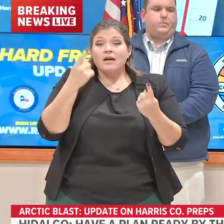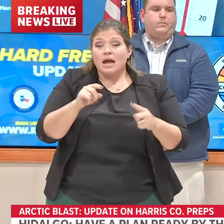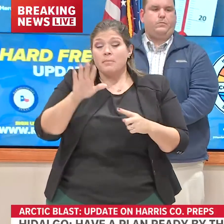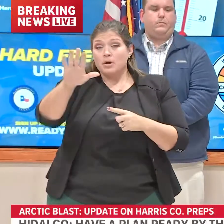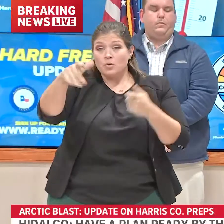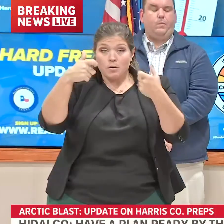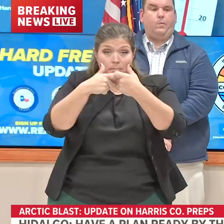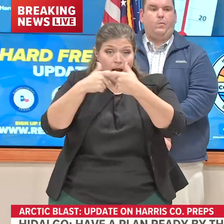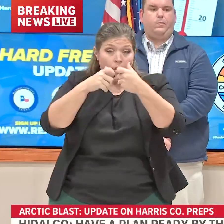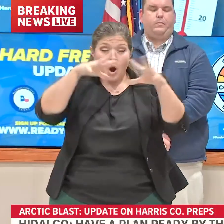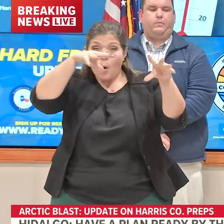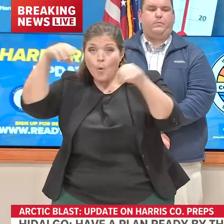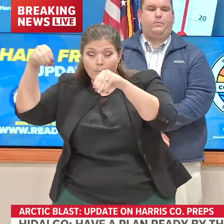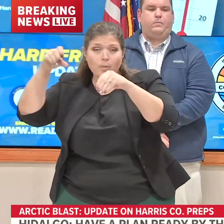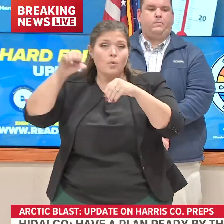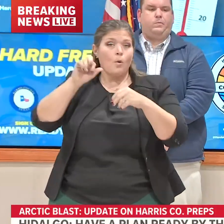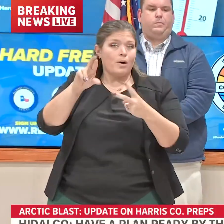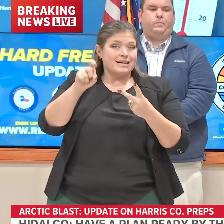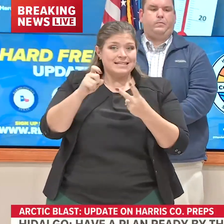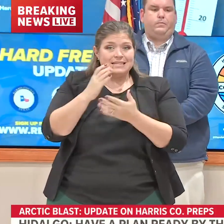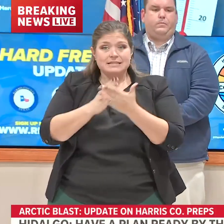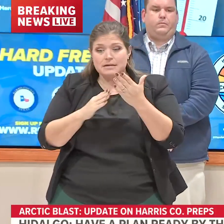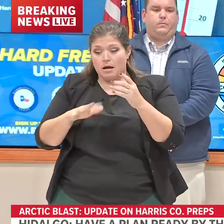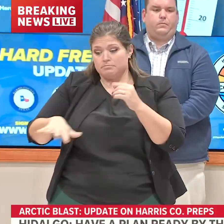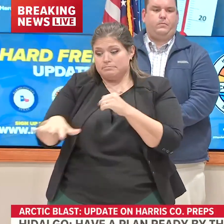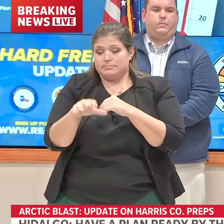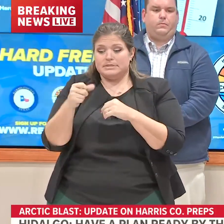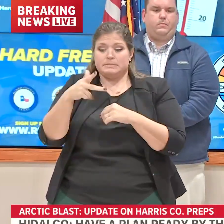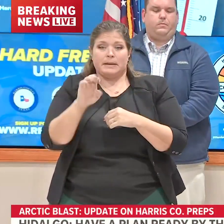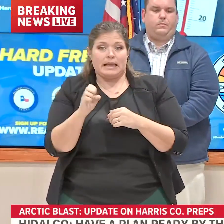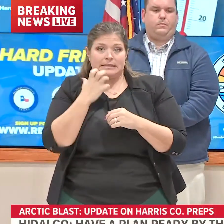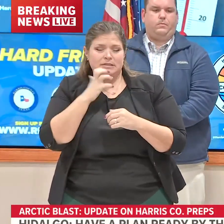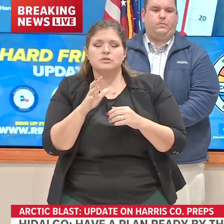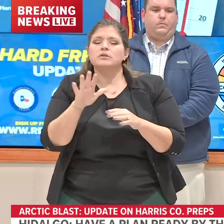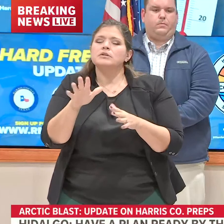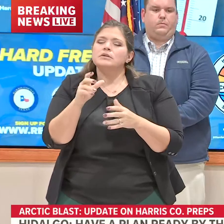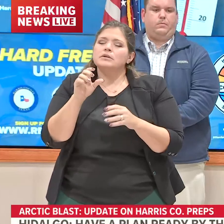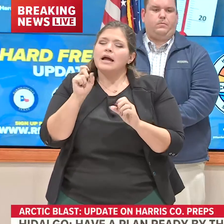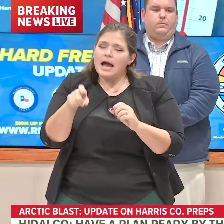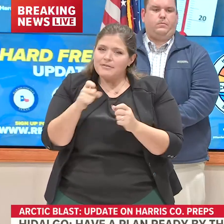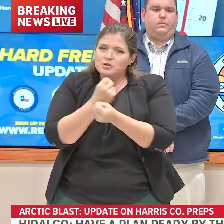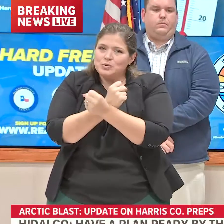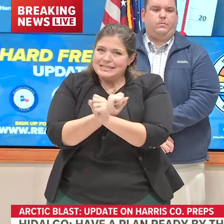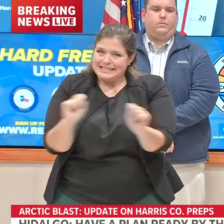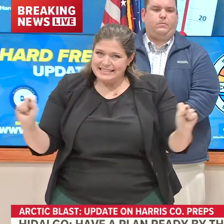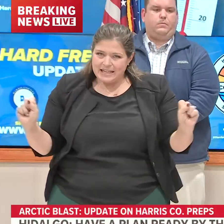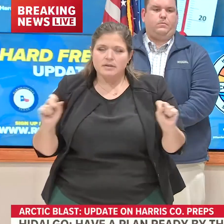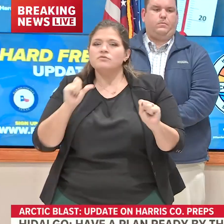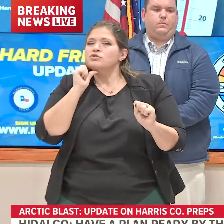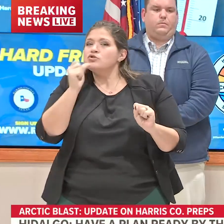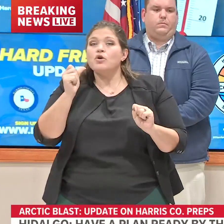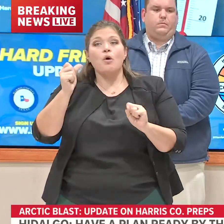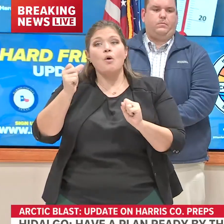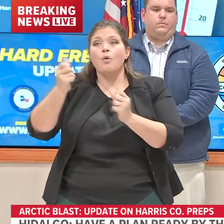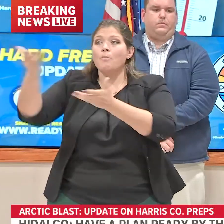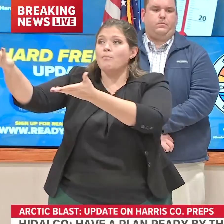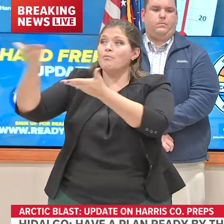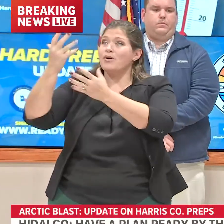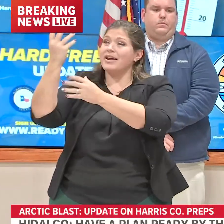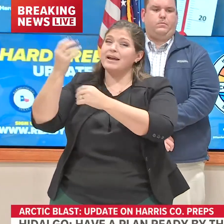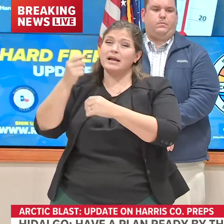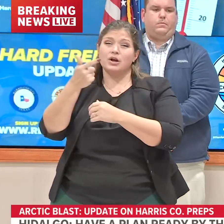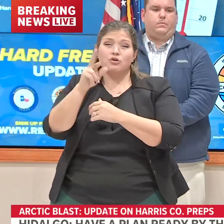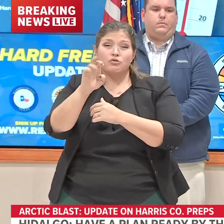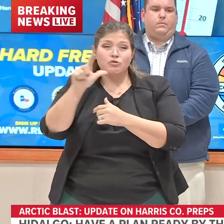to stay warmer, you need some sort of space heater. Just be safe. Do not bring any outdoor appliances indoors. Don't bring a